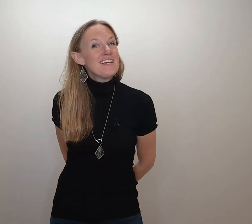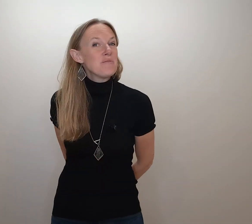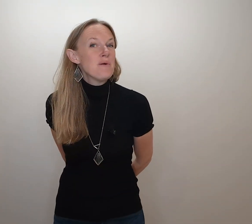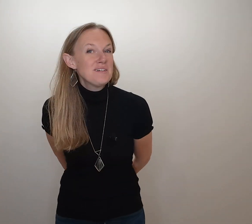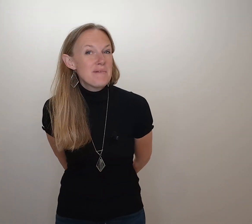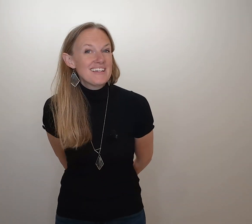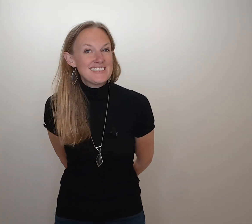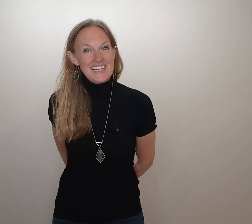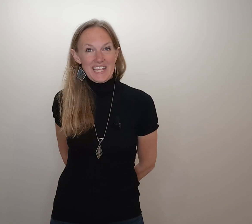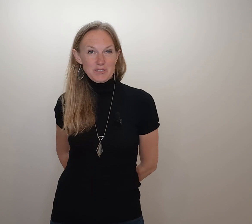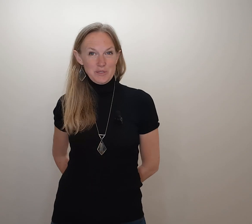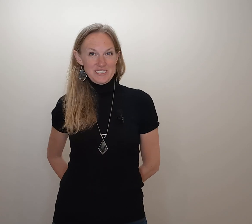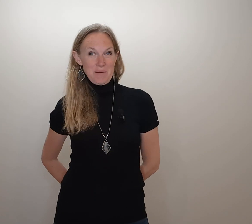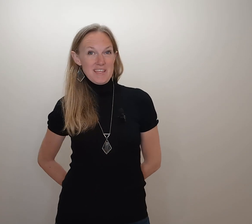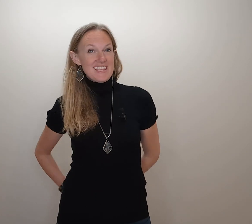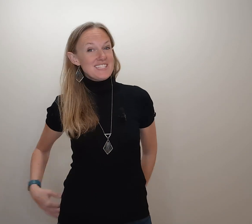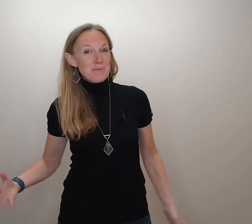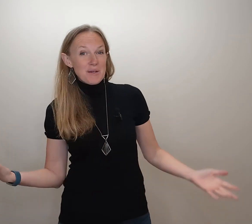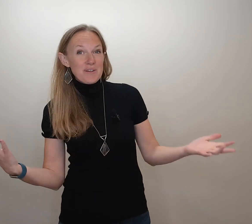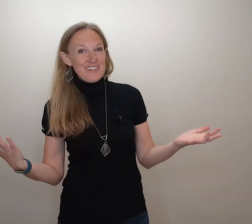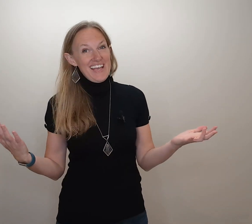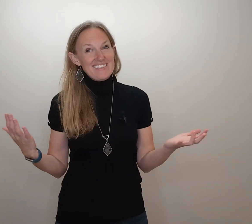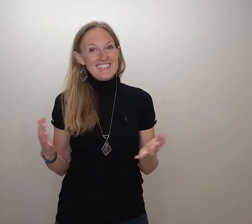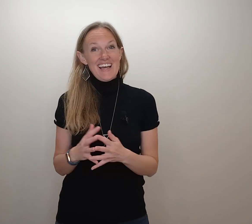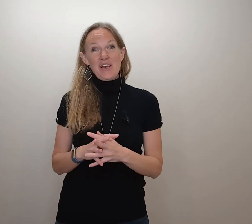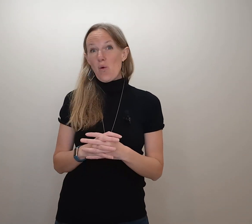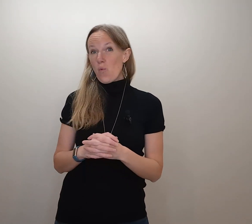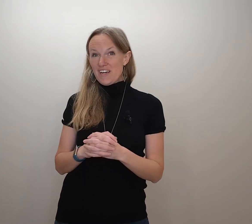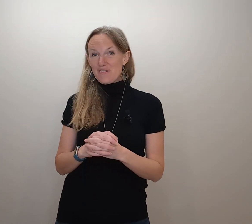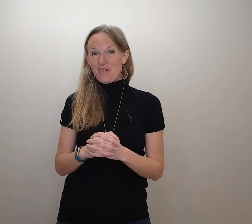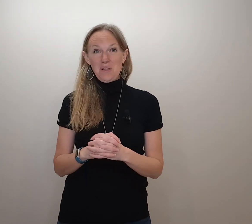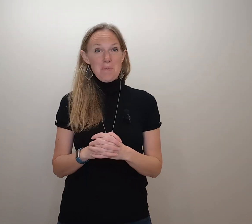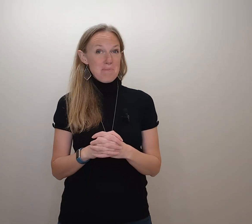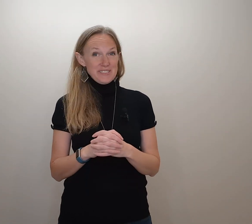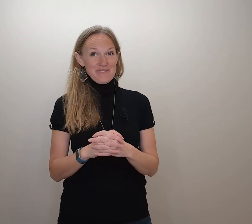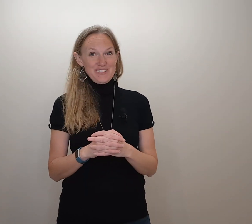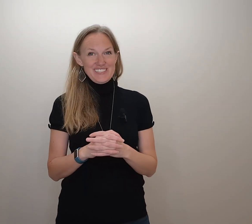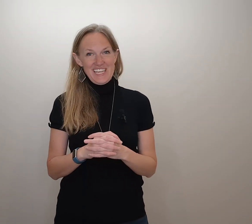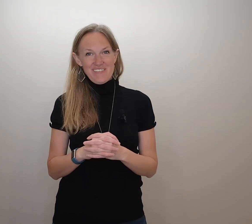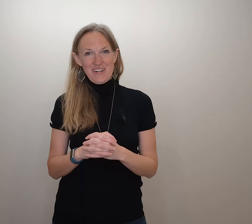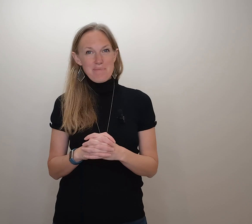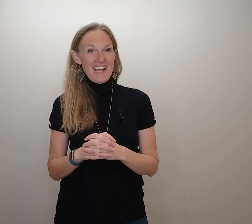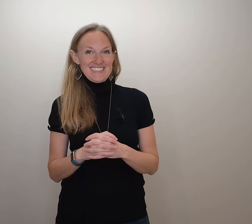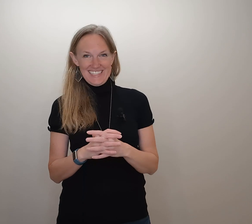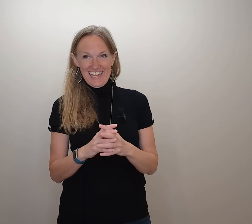everyone, and welcome back to Sign Language Worship. This week, we're learning how to sign Wonderful Merciful Savior by